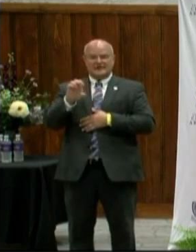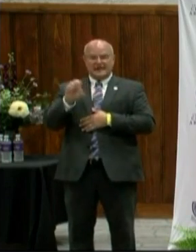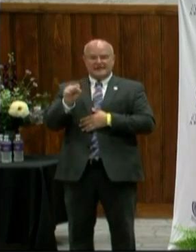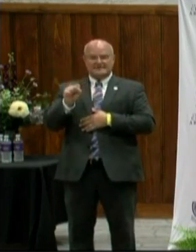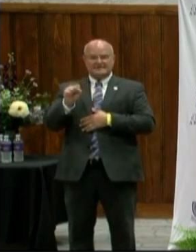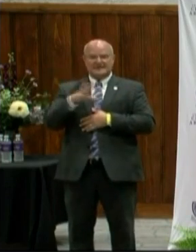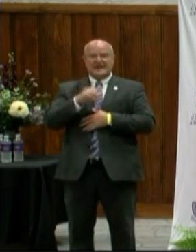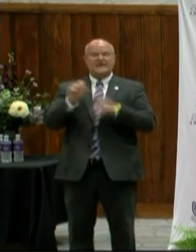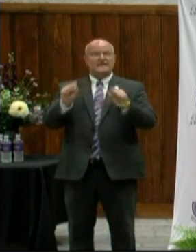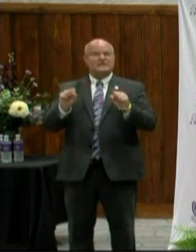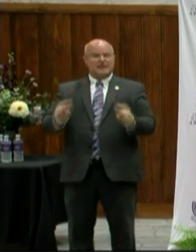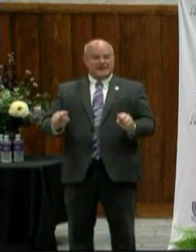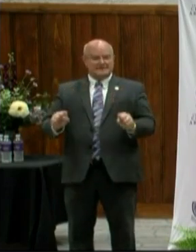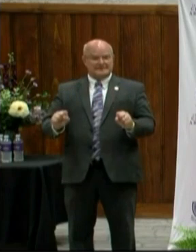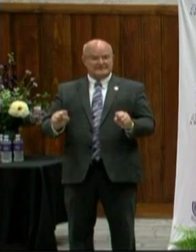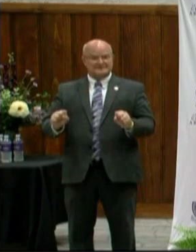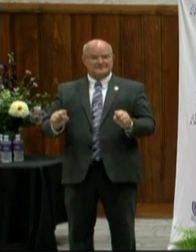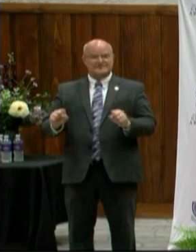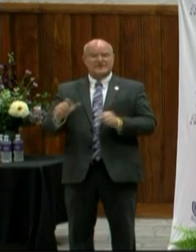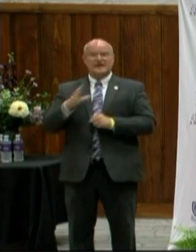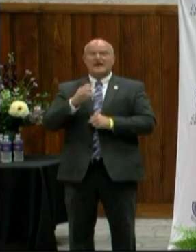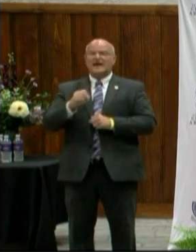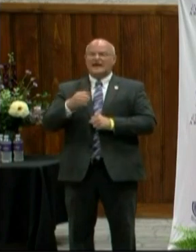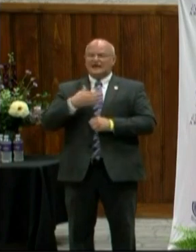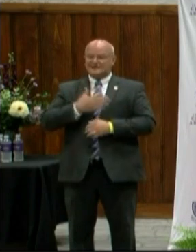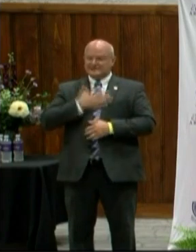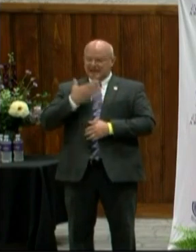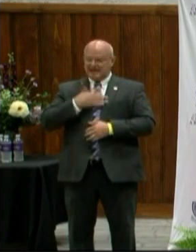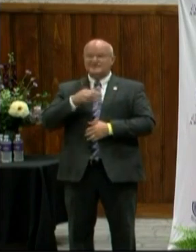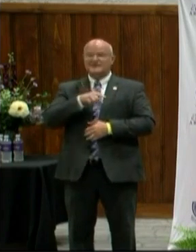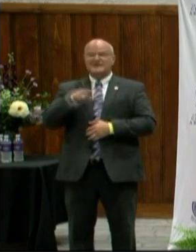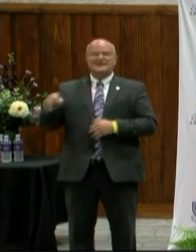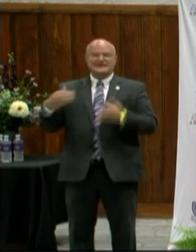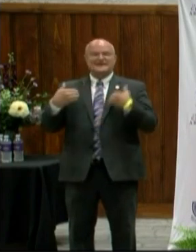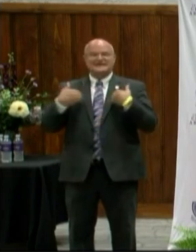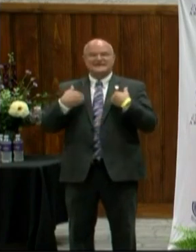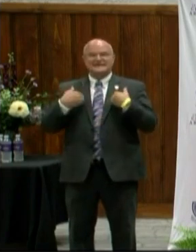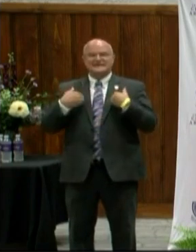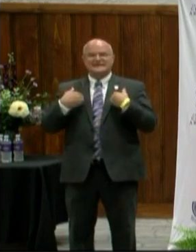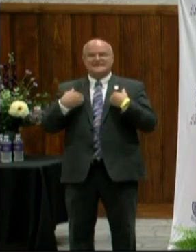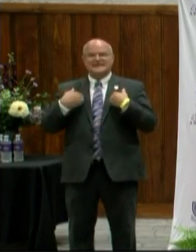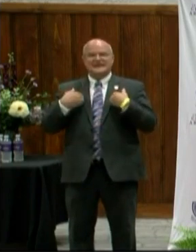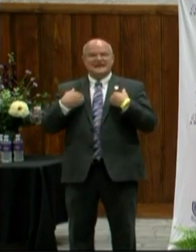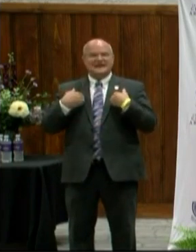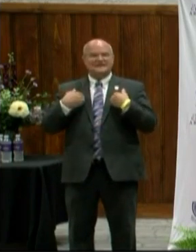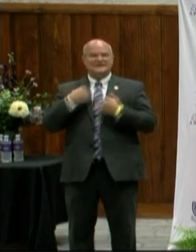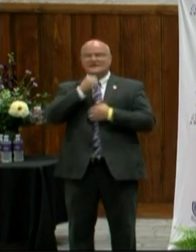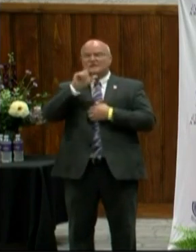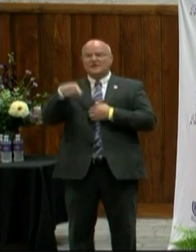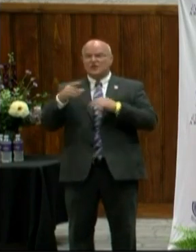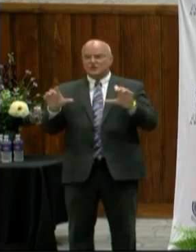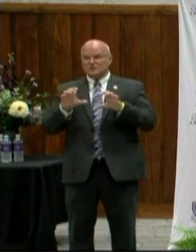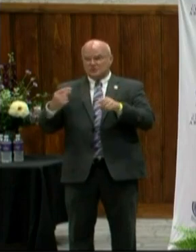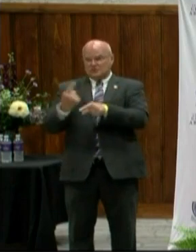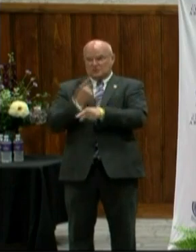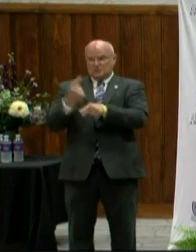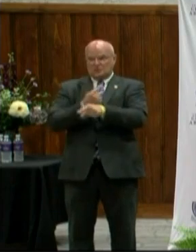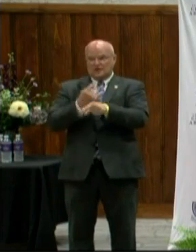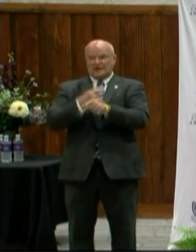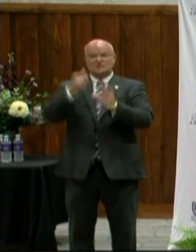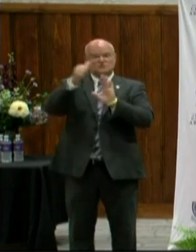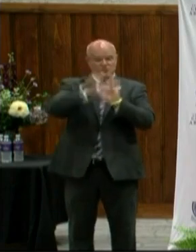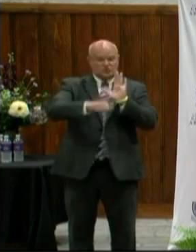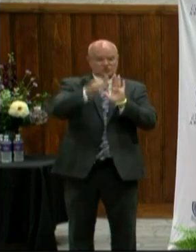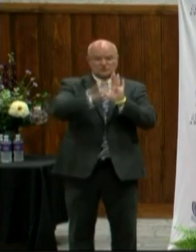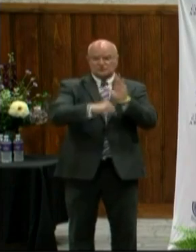cases and their capacity, and I was pleased that they have they're not only doing their regular